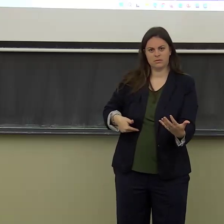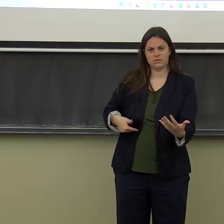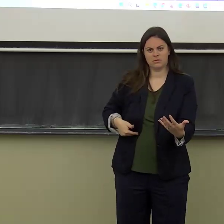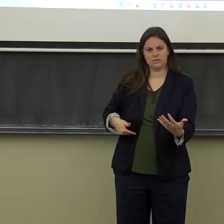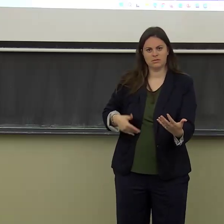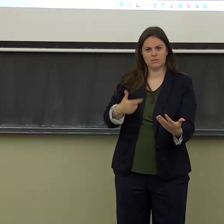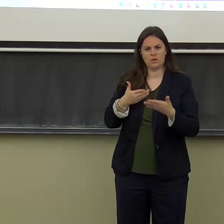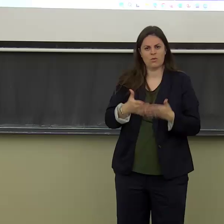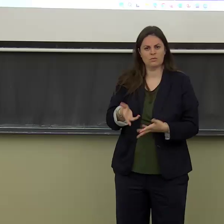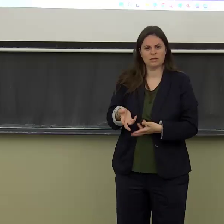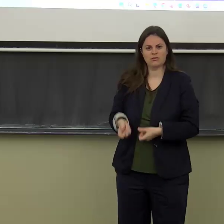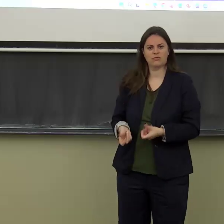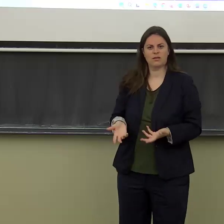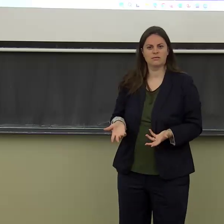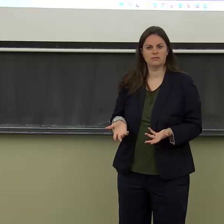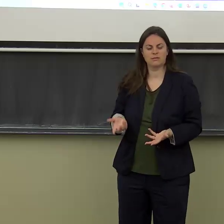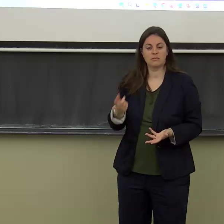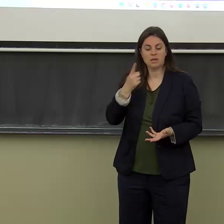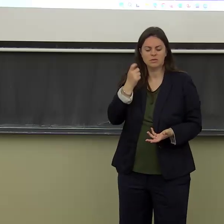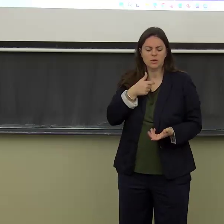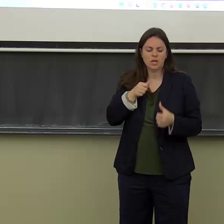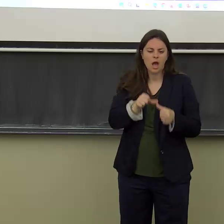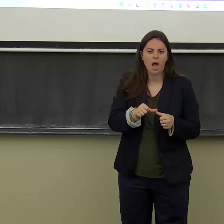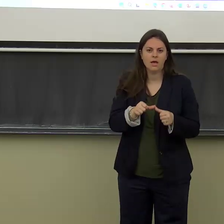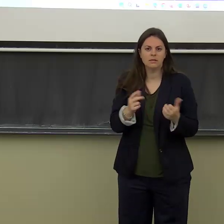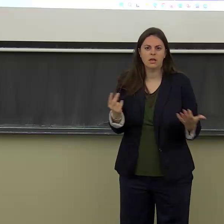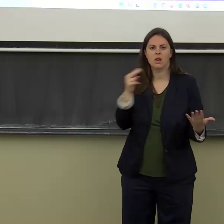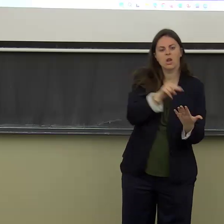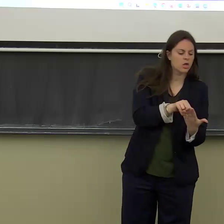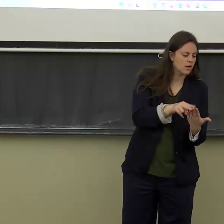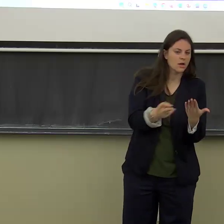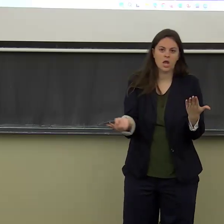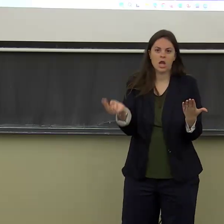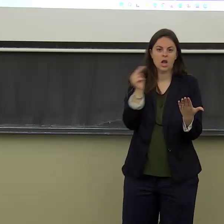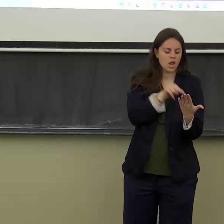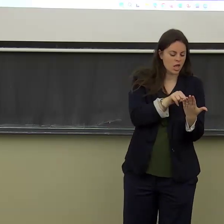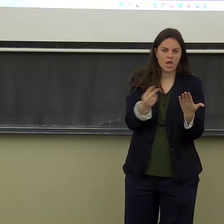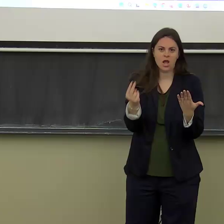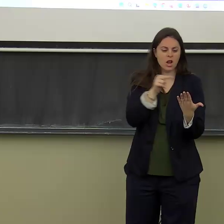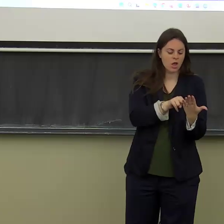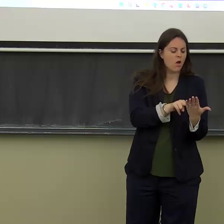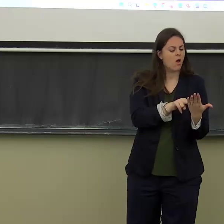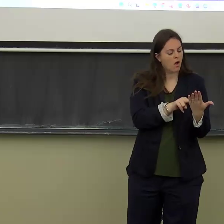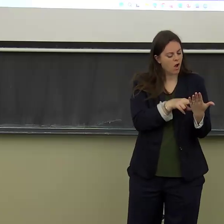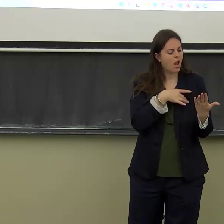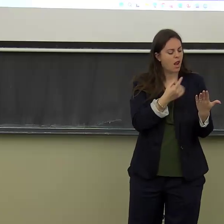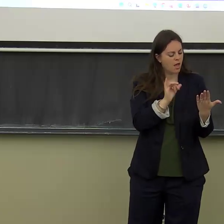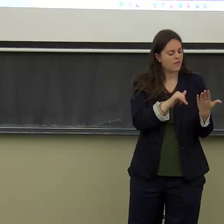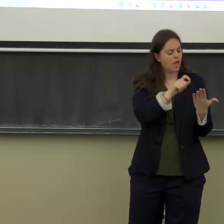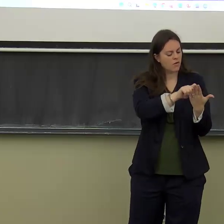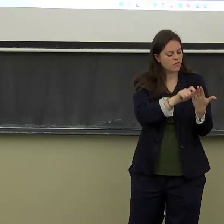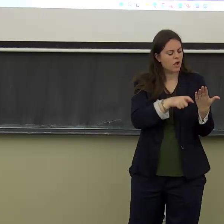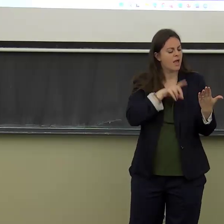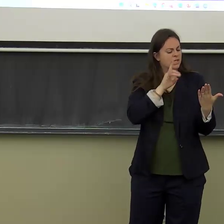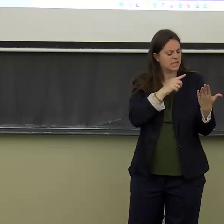a referential thing where we go and check online, or what did someone say, or you like something that someone wrote and you're immediately checking, did they